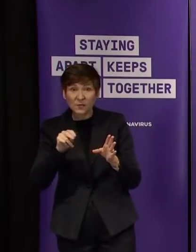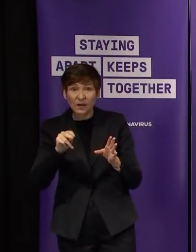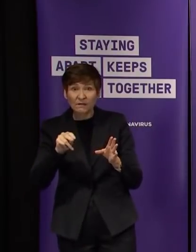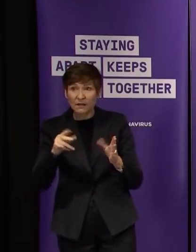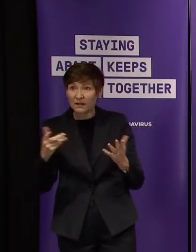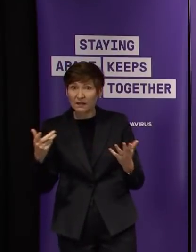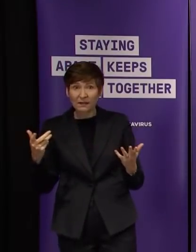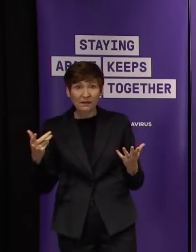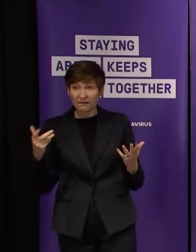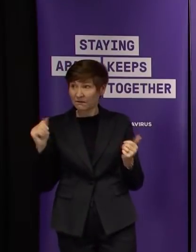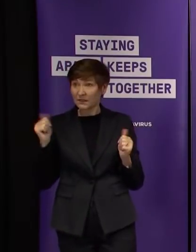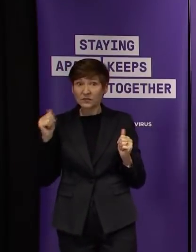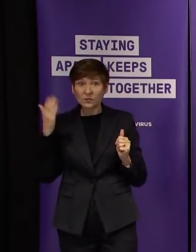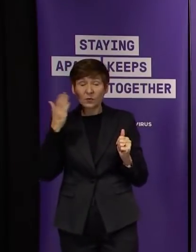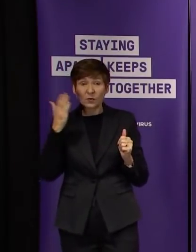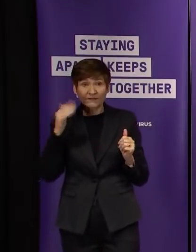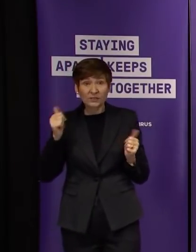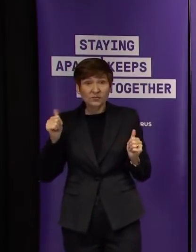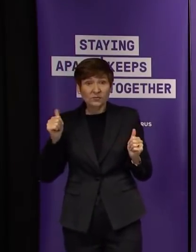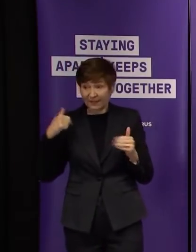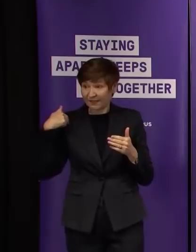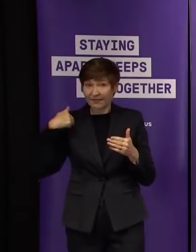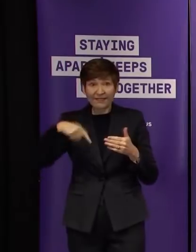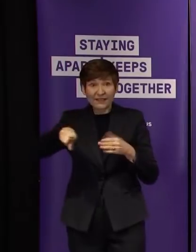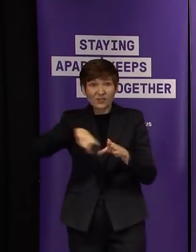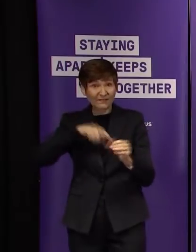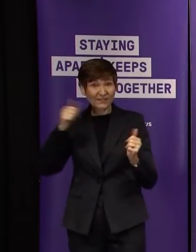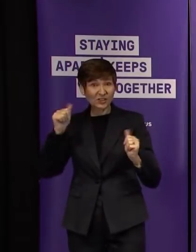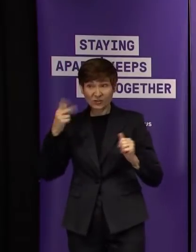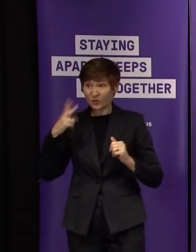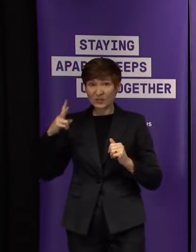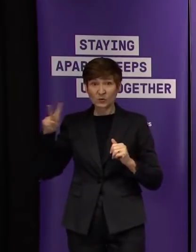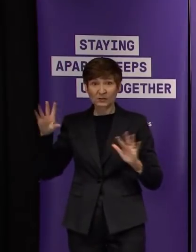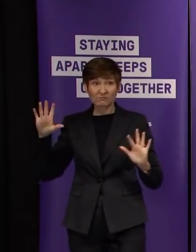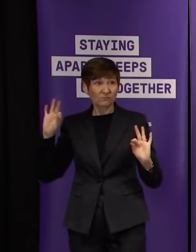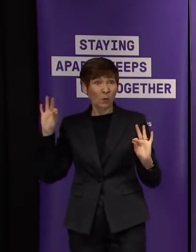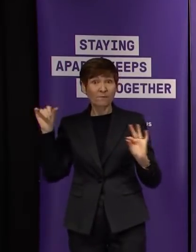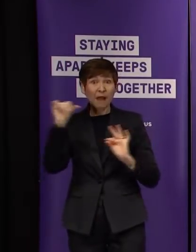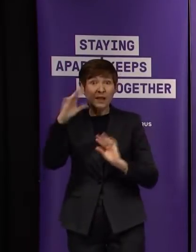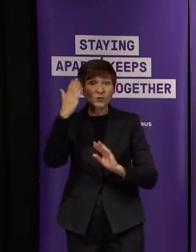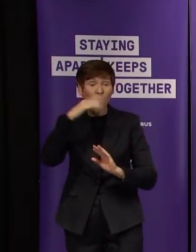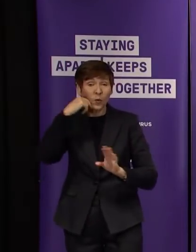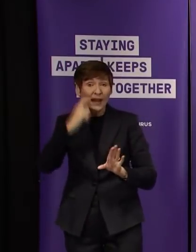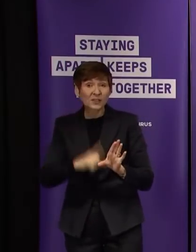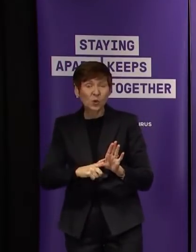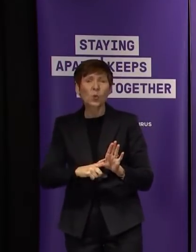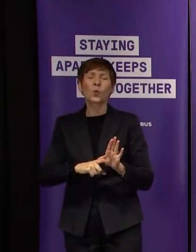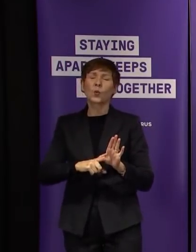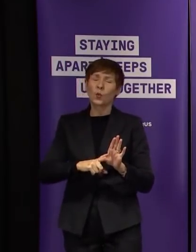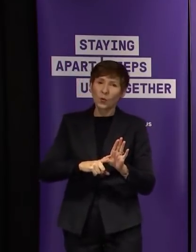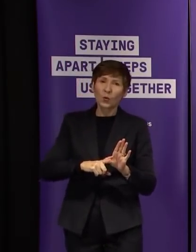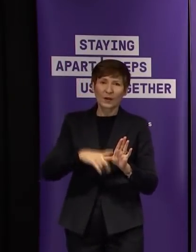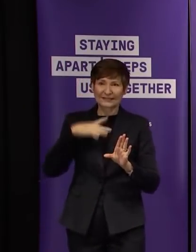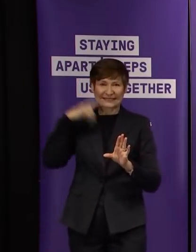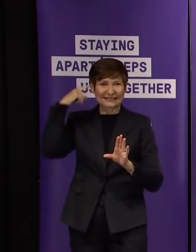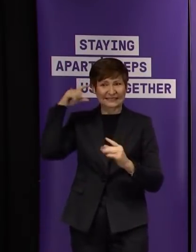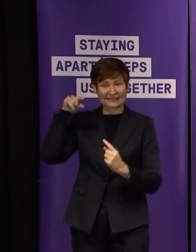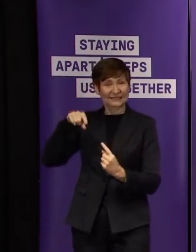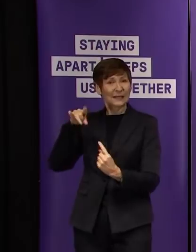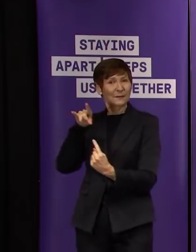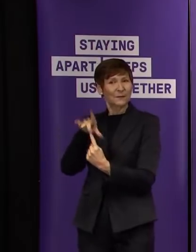every decision we've made and the engagement of education with the public health team has been, what are the settings we can make sure that this